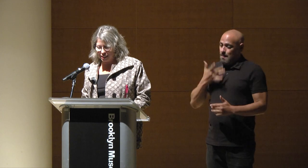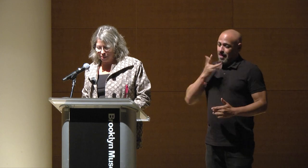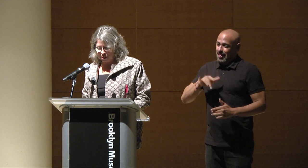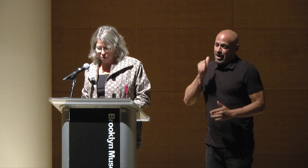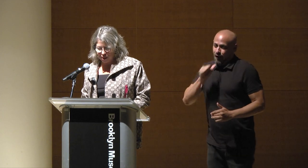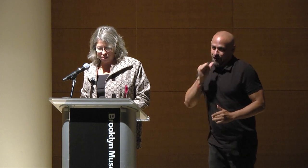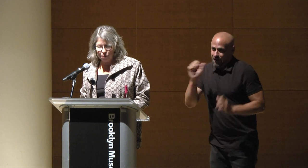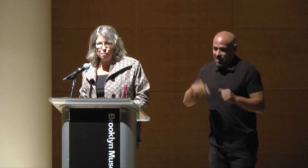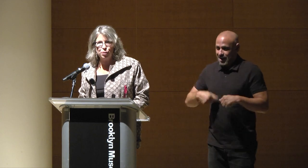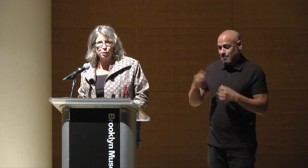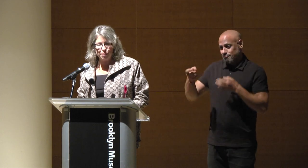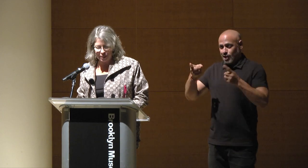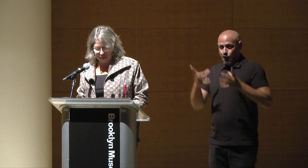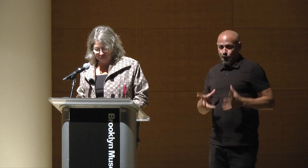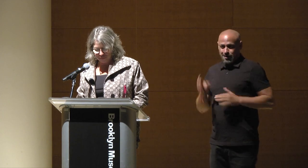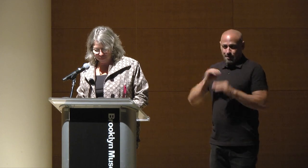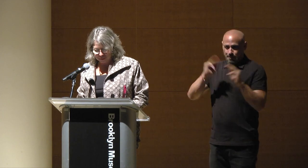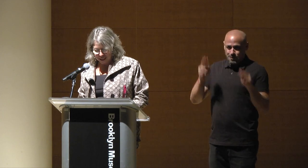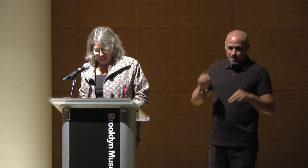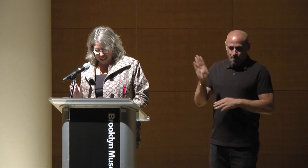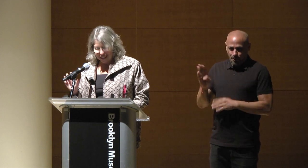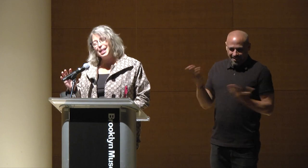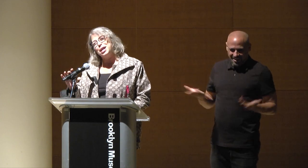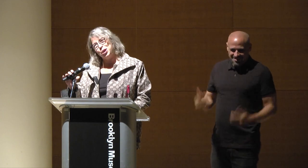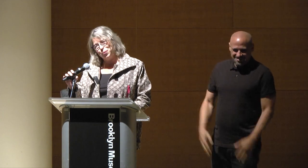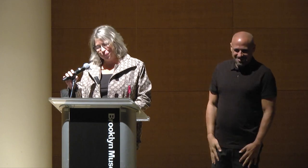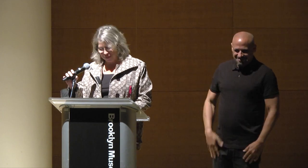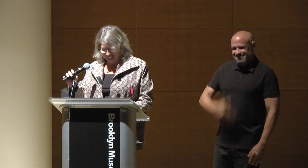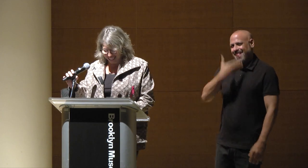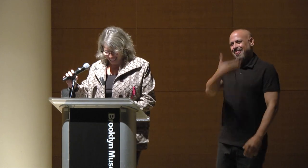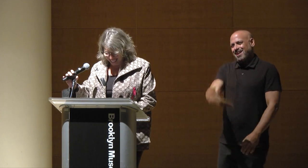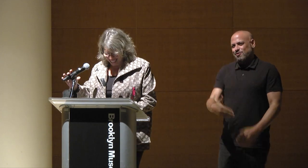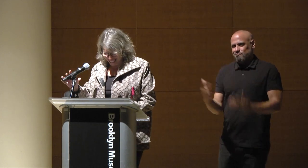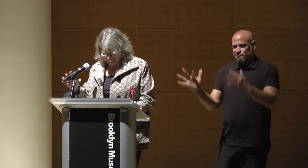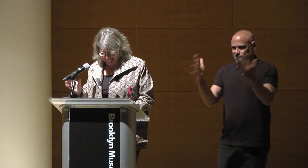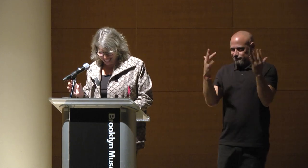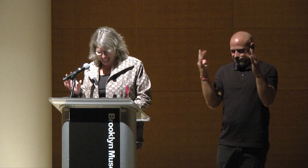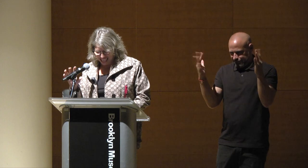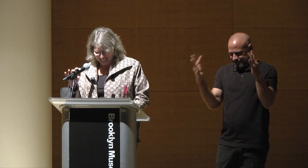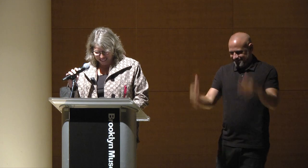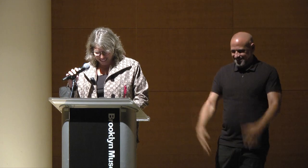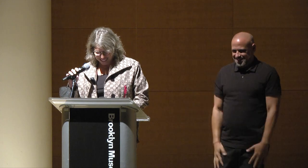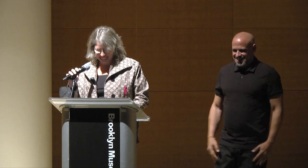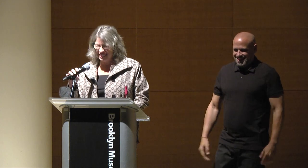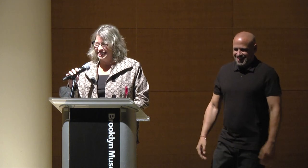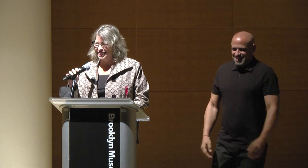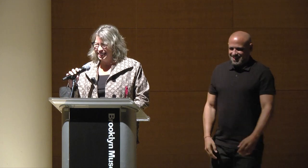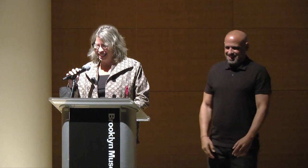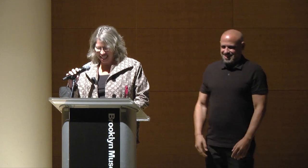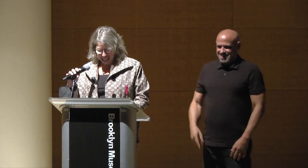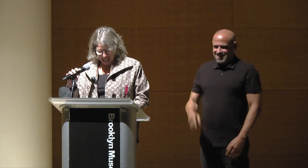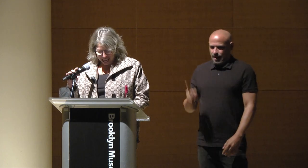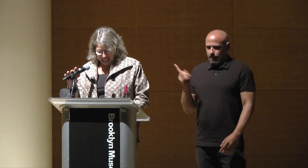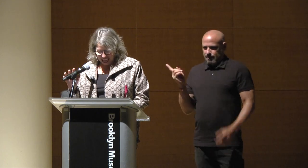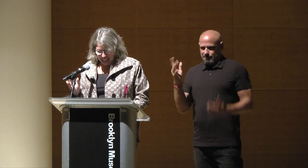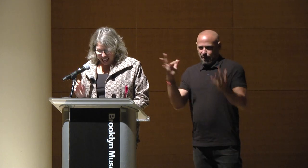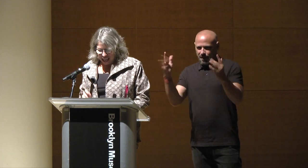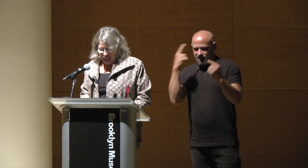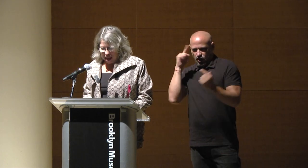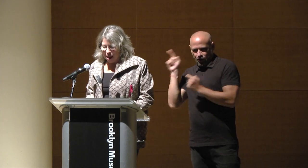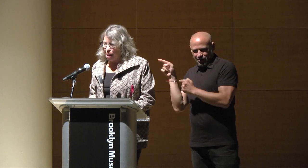gal that gets to be the director of the Brooklyn Museum. Thank you. Thank you.